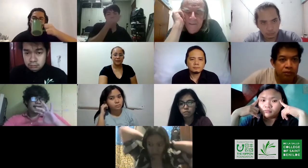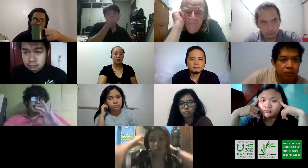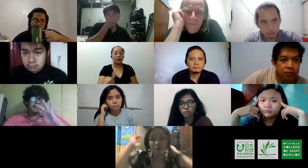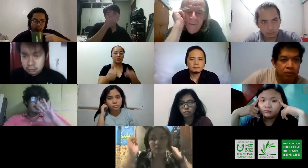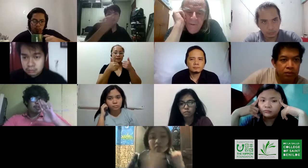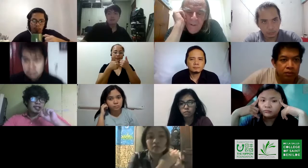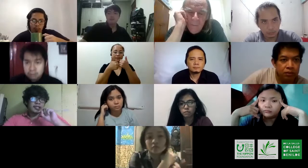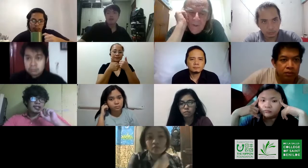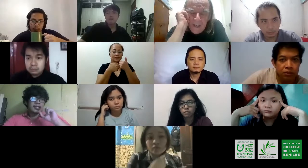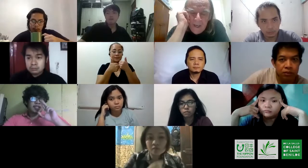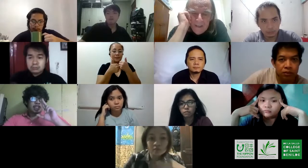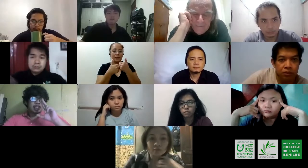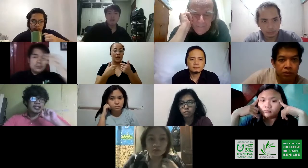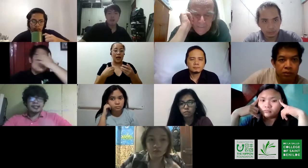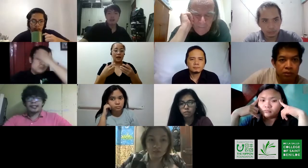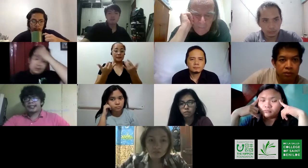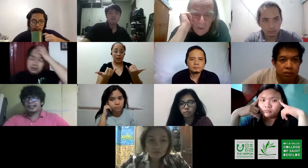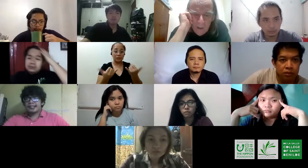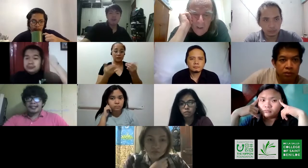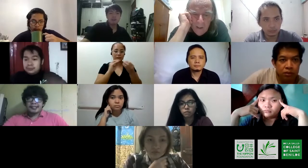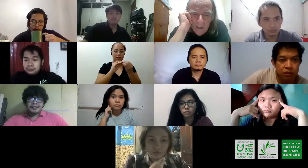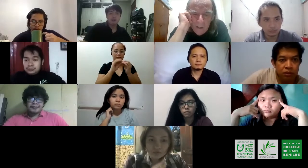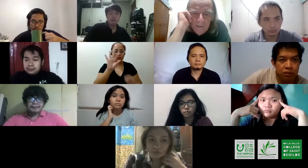Okay, so if we do number 9,